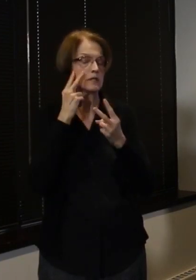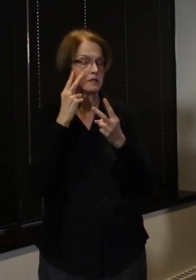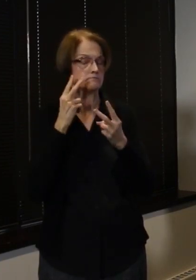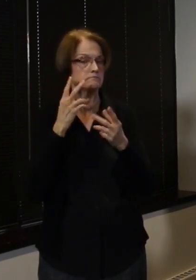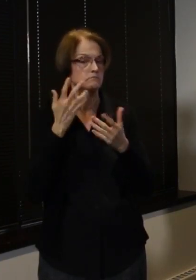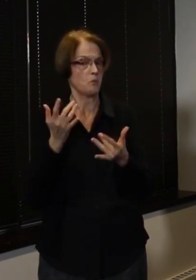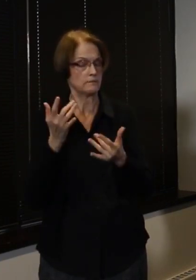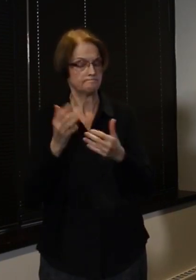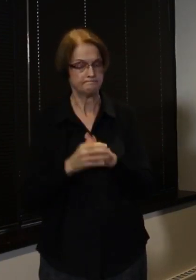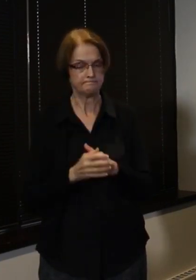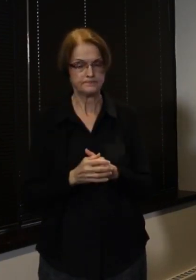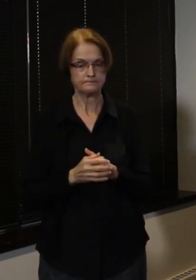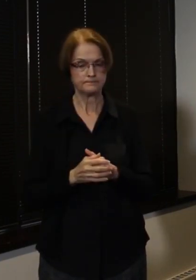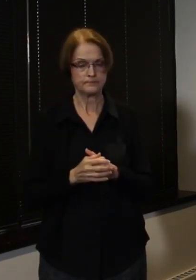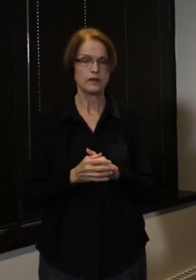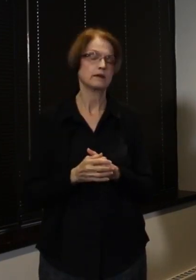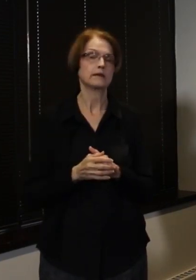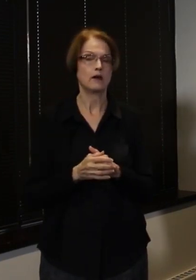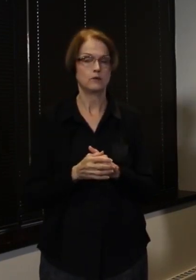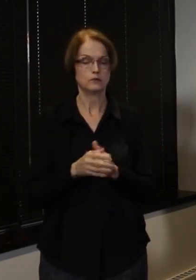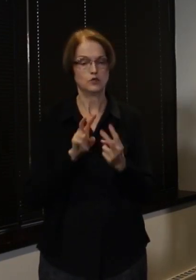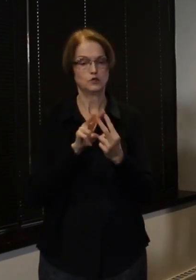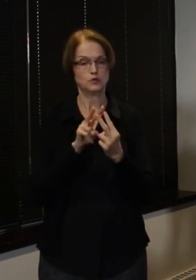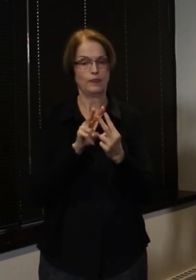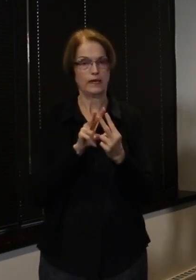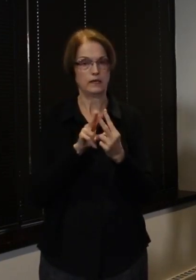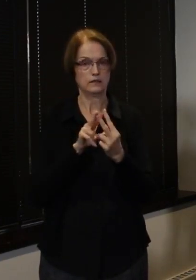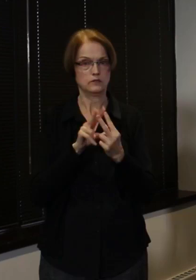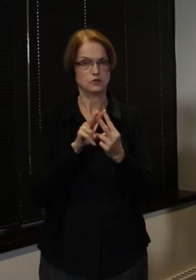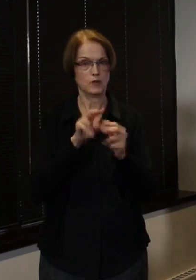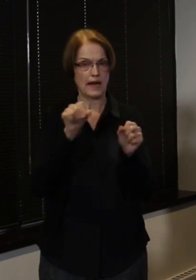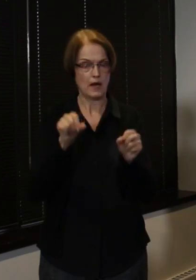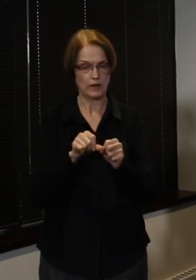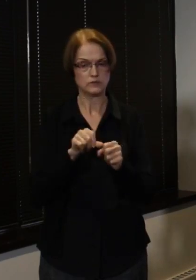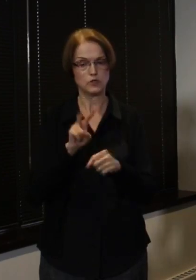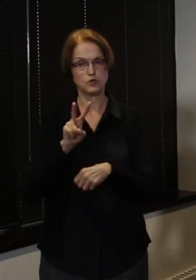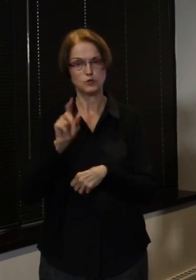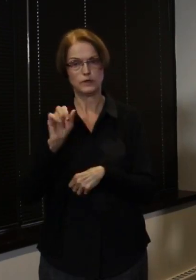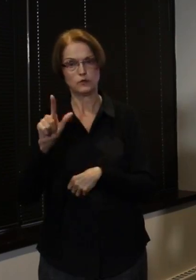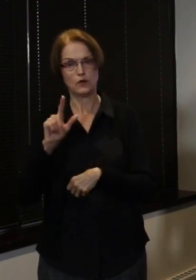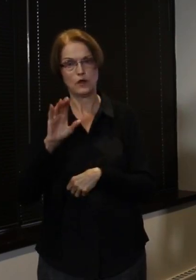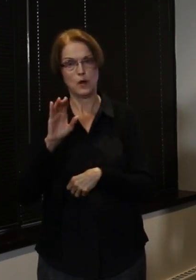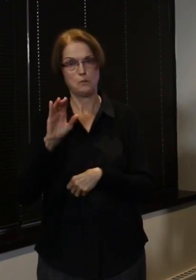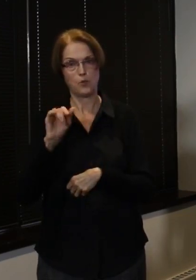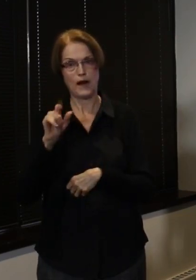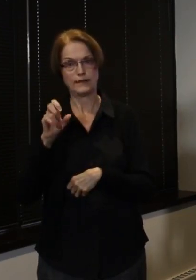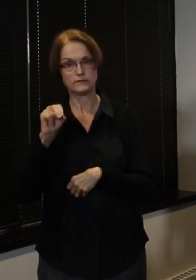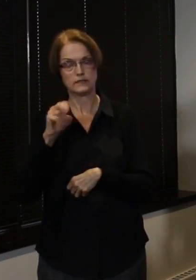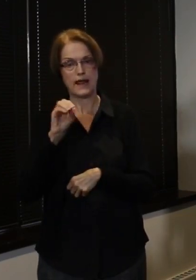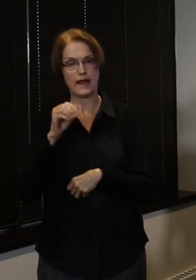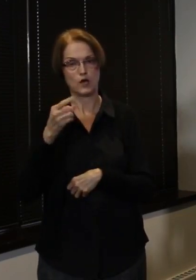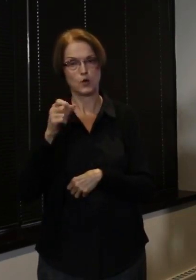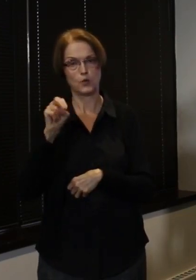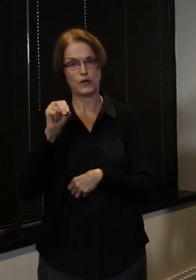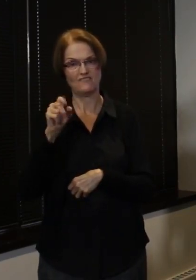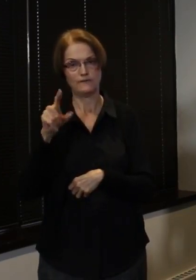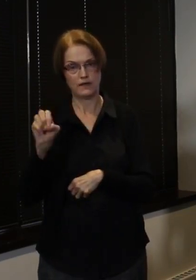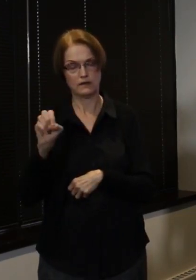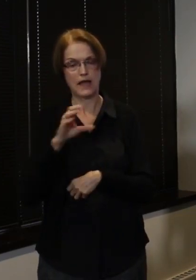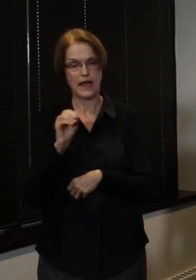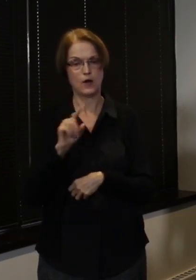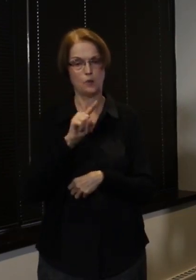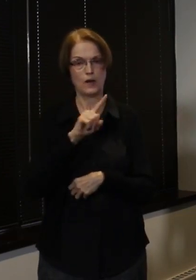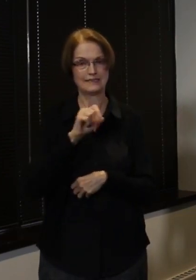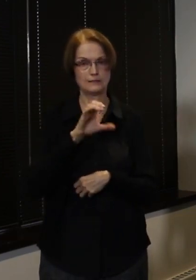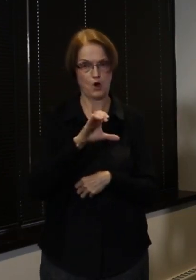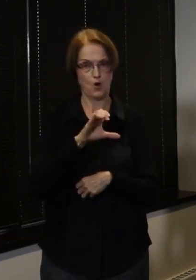then a couple of areas to highlight, 2 over in the Illinois side in Brighton and Greenville, and then 1 zip code